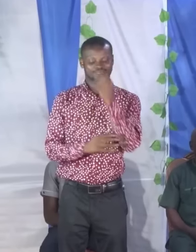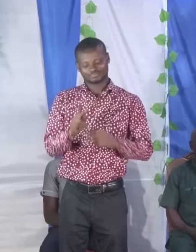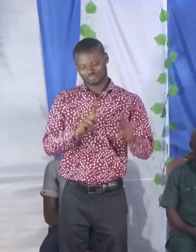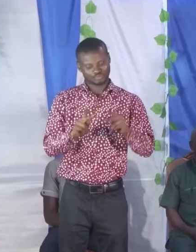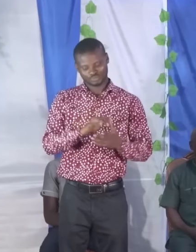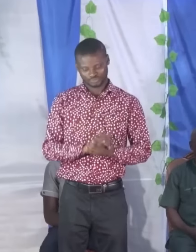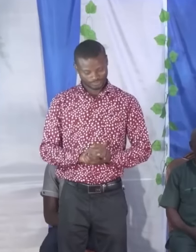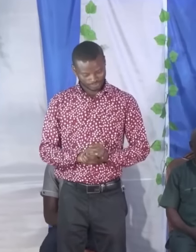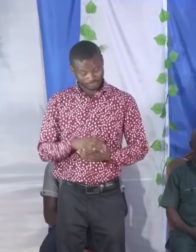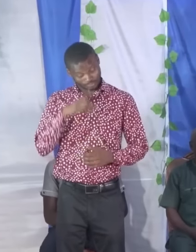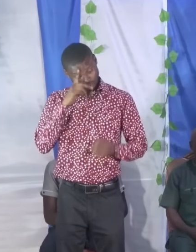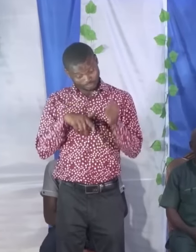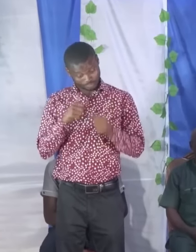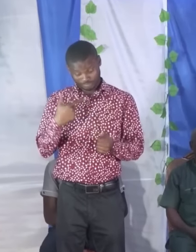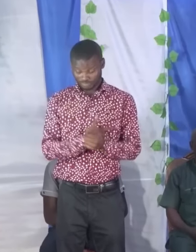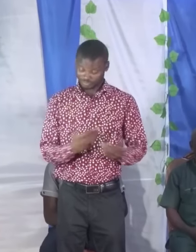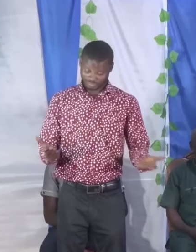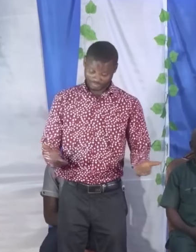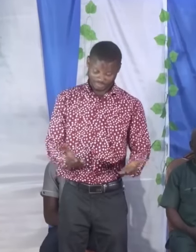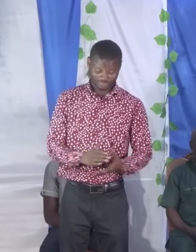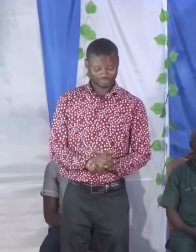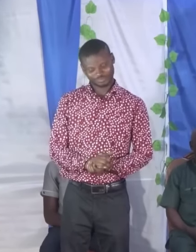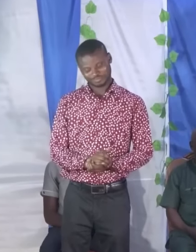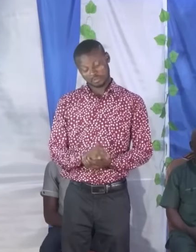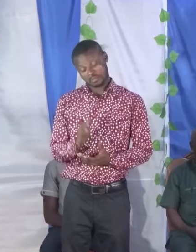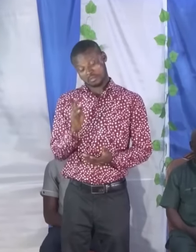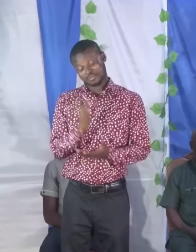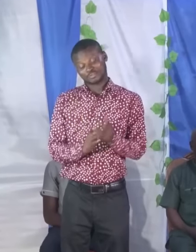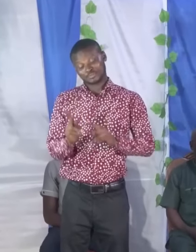genuinely, as I say, Ghana, Obiti and you are what the famous